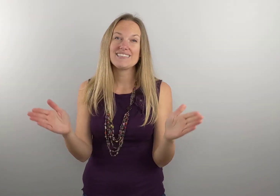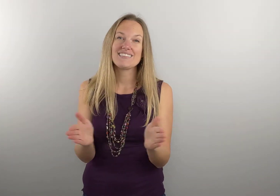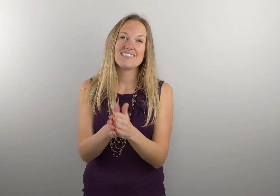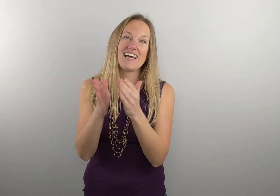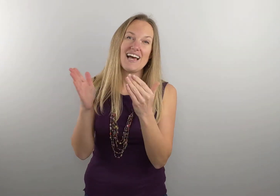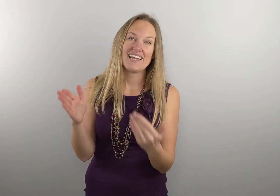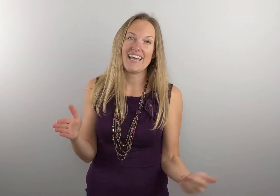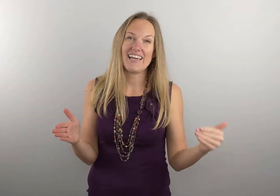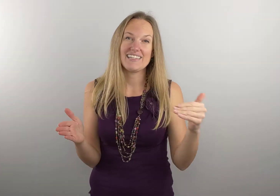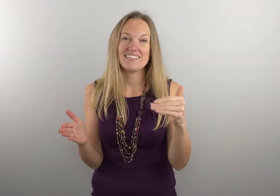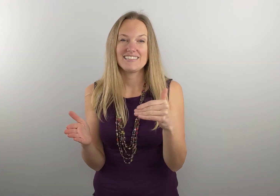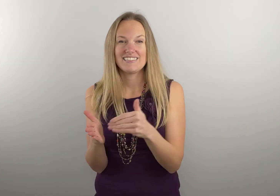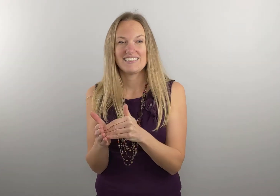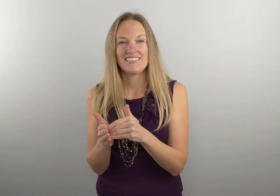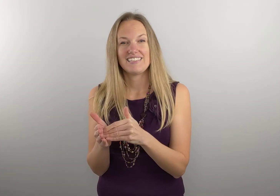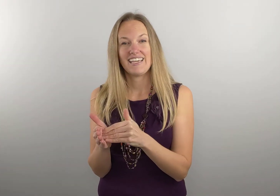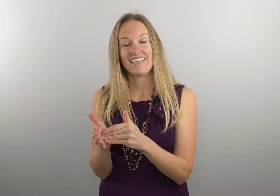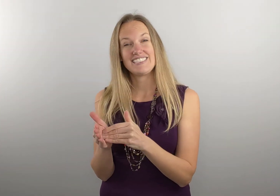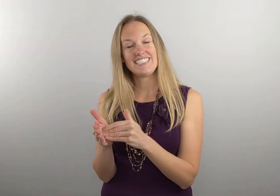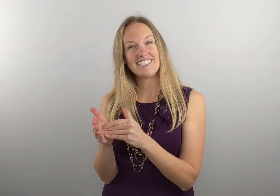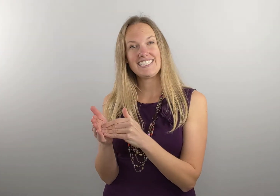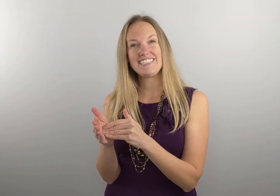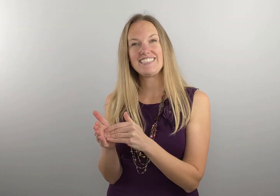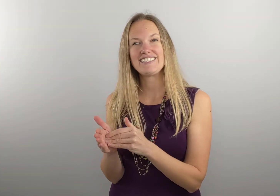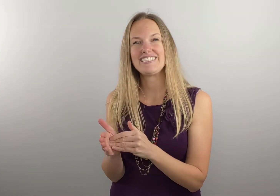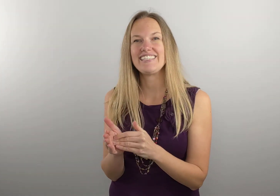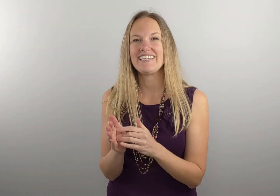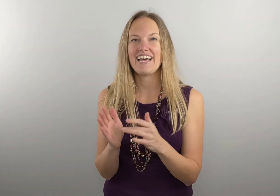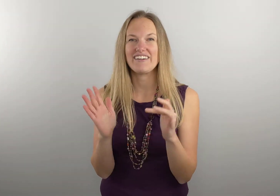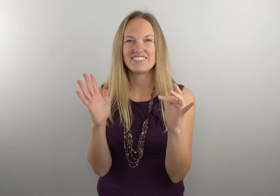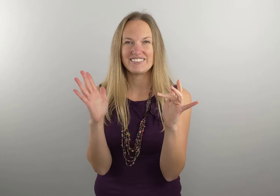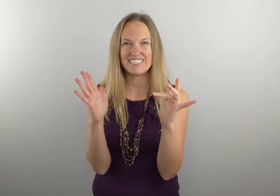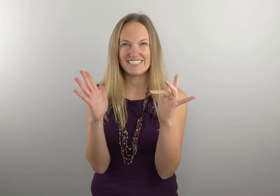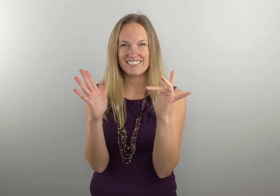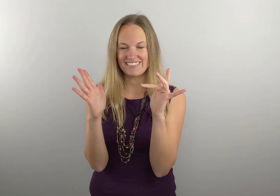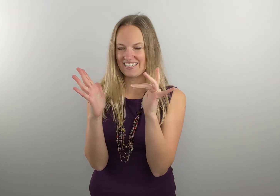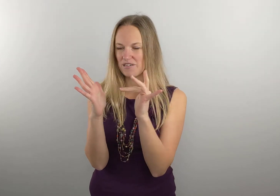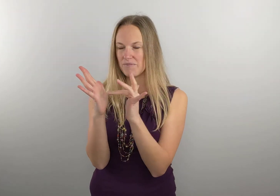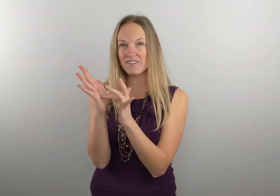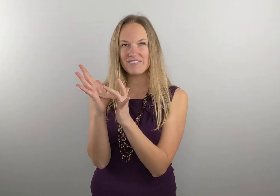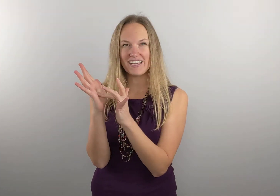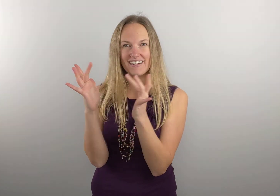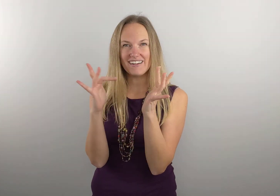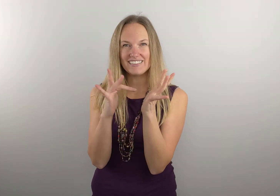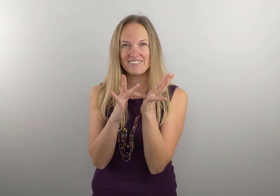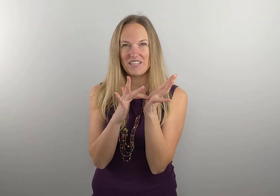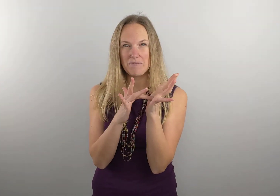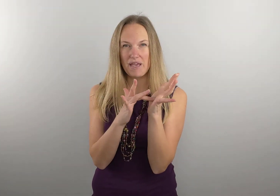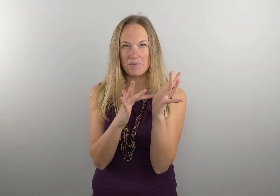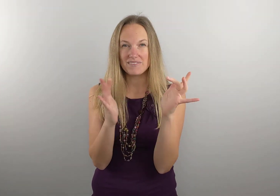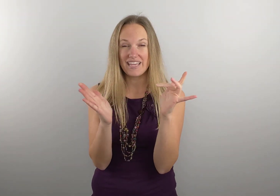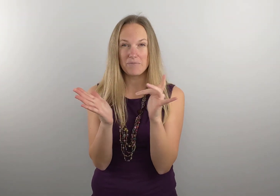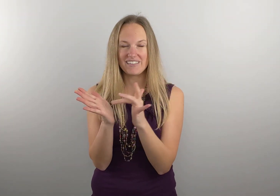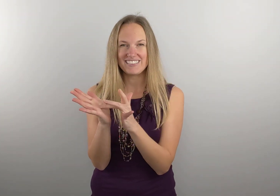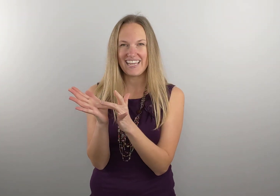praise again. Okay. Jesus, you're still enough. So Jesus, you take your middle finger, showing the nail-pierced